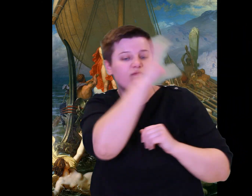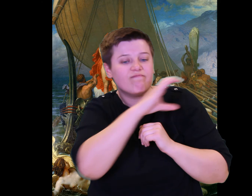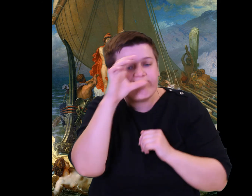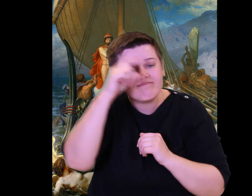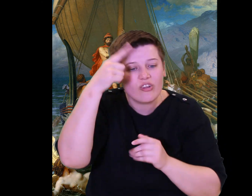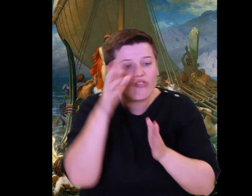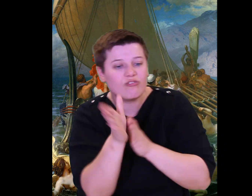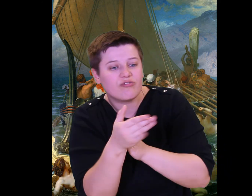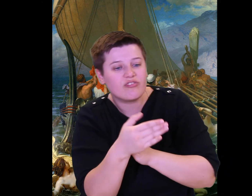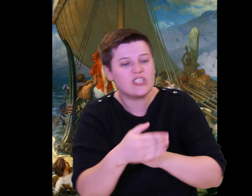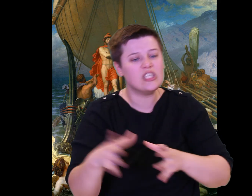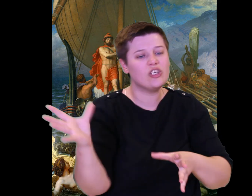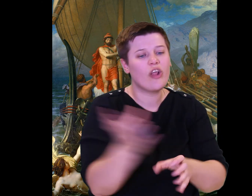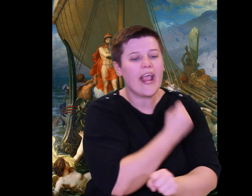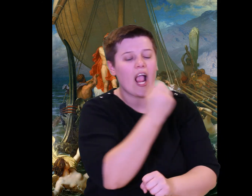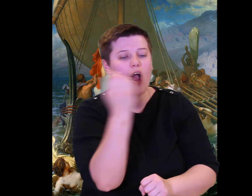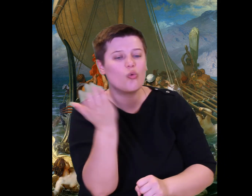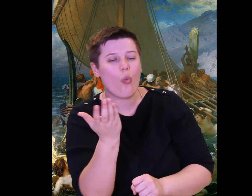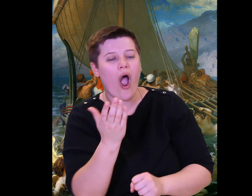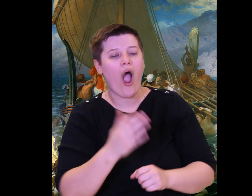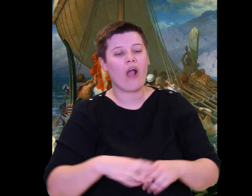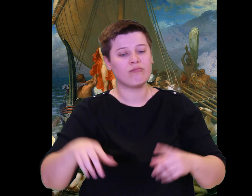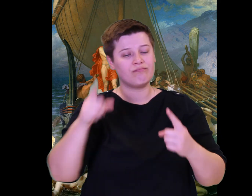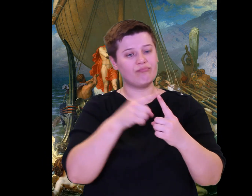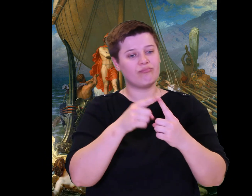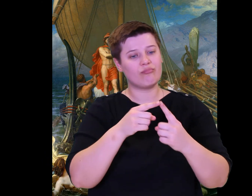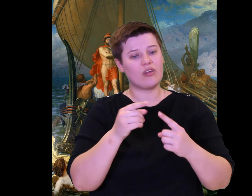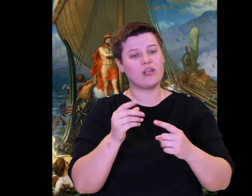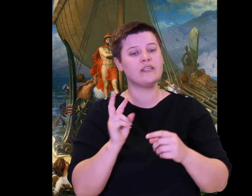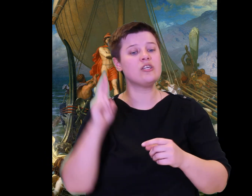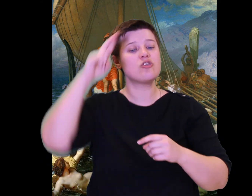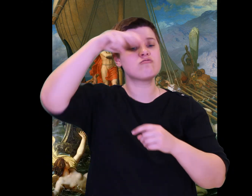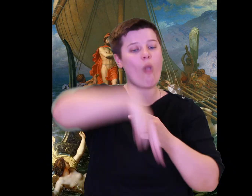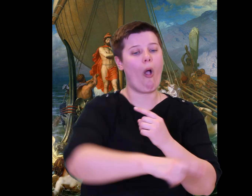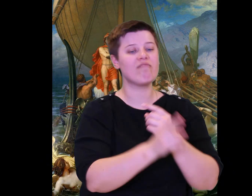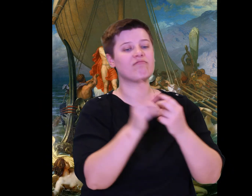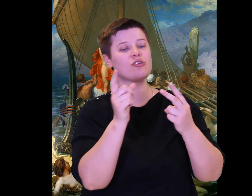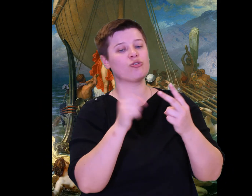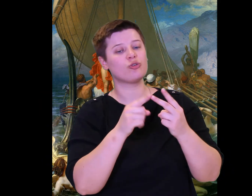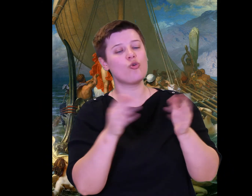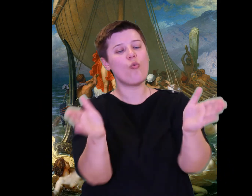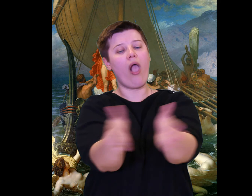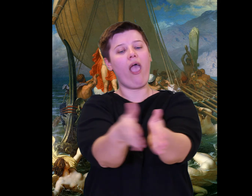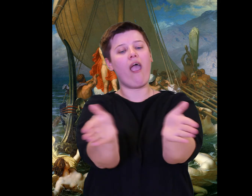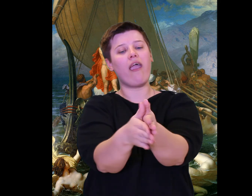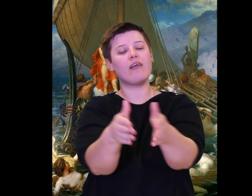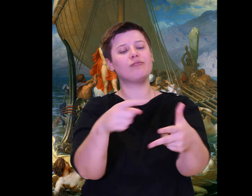great Odysseus. The hollow cave is so high up no man could shoot it with an arrow.